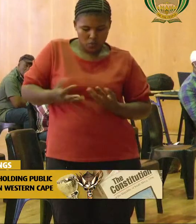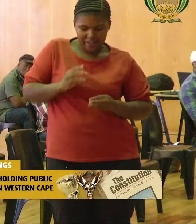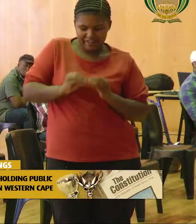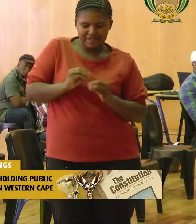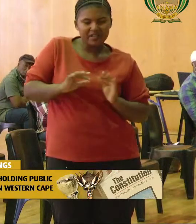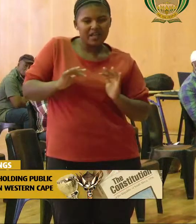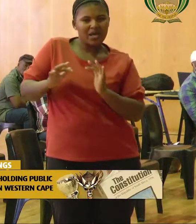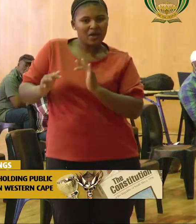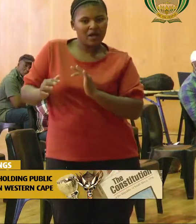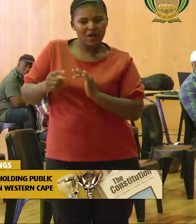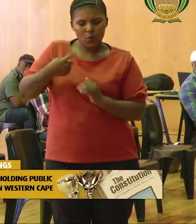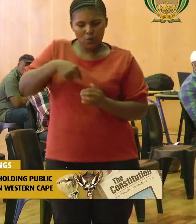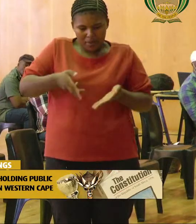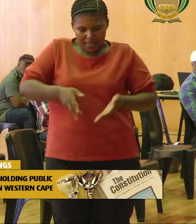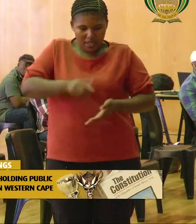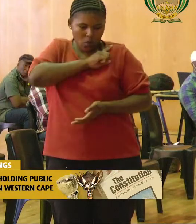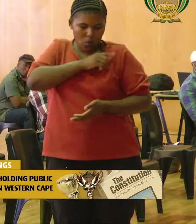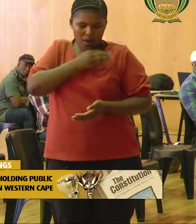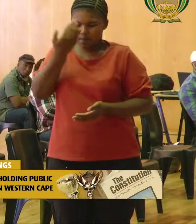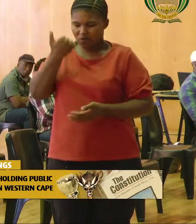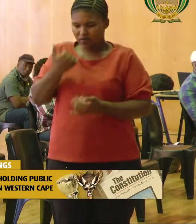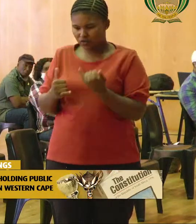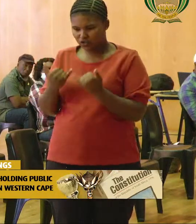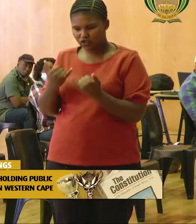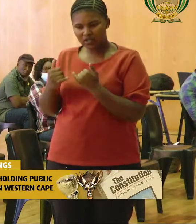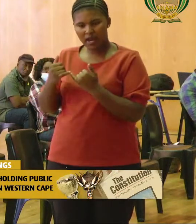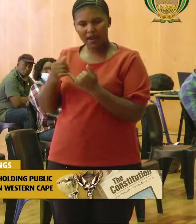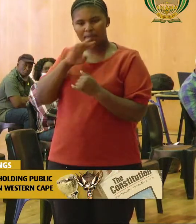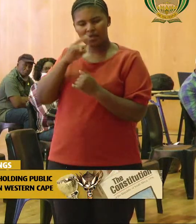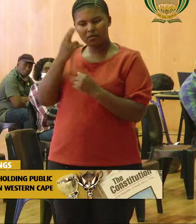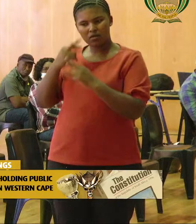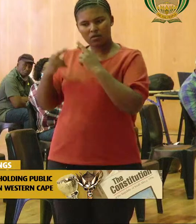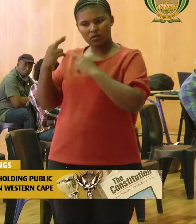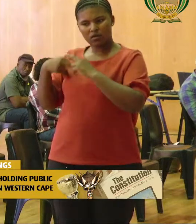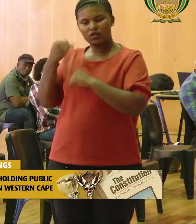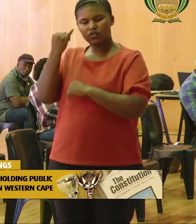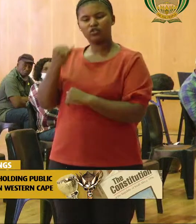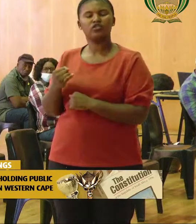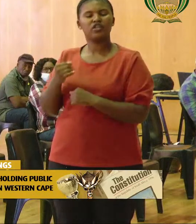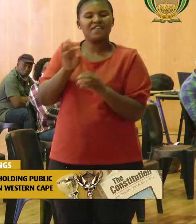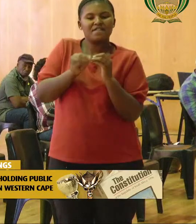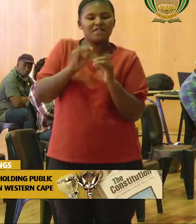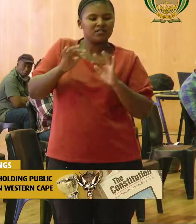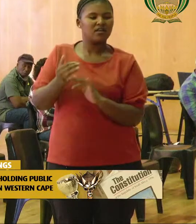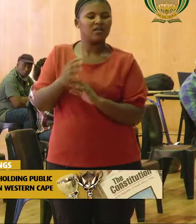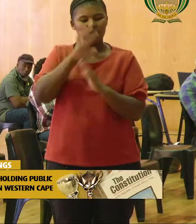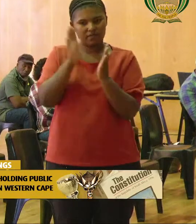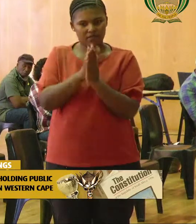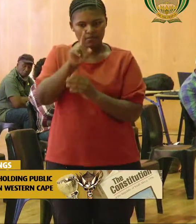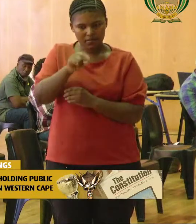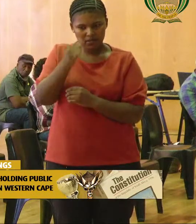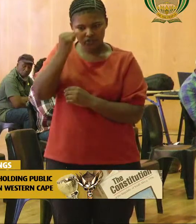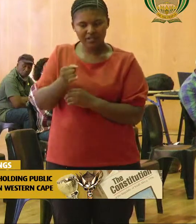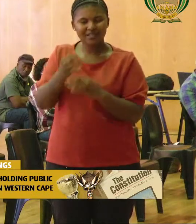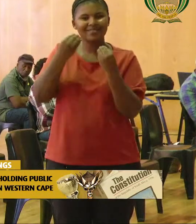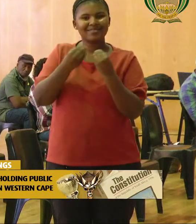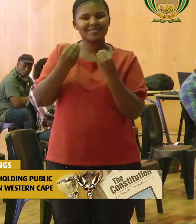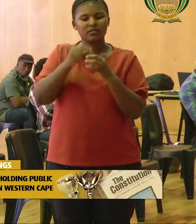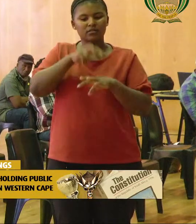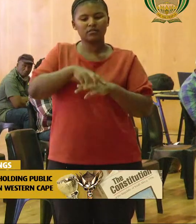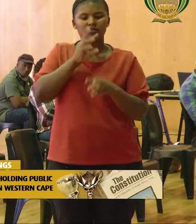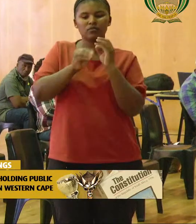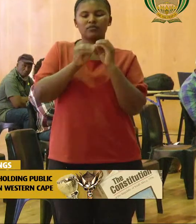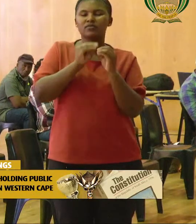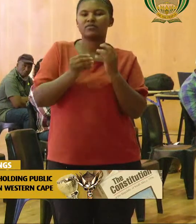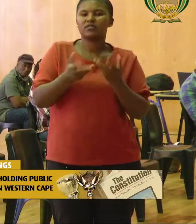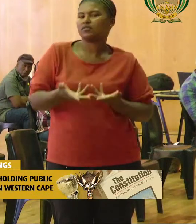did we get this thing wrong, yonakele kuphi, sizayifixa kuphi. There are things need to be fixed,